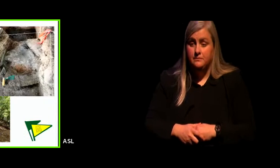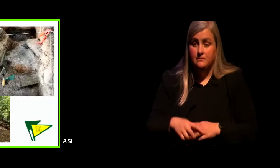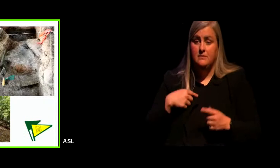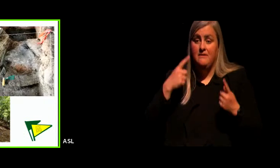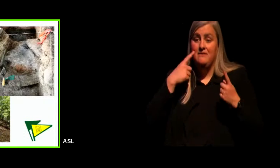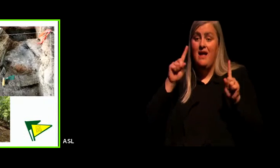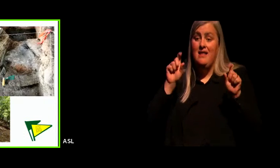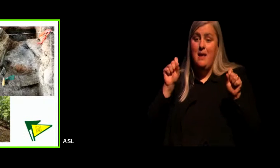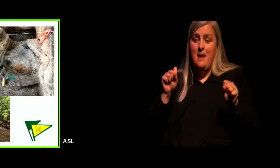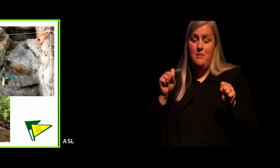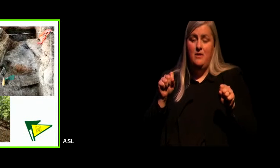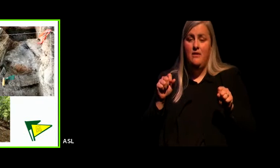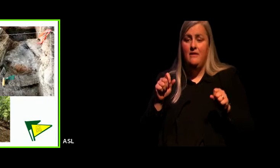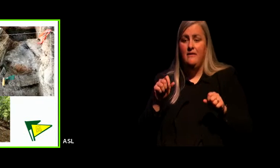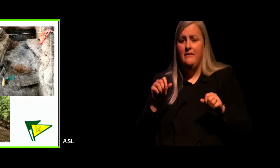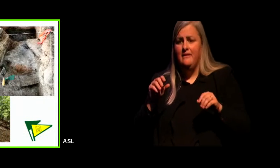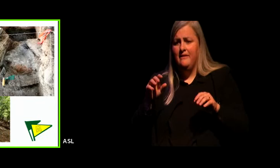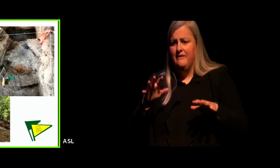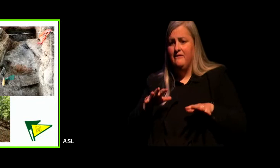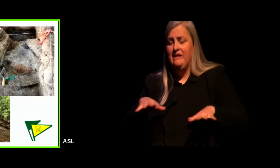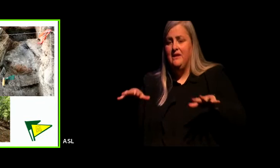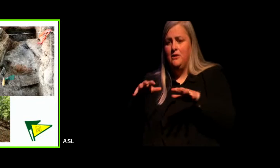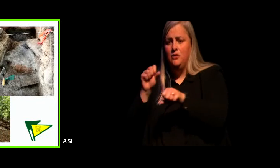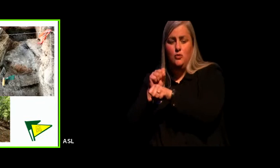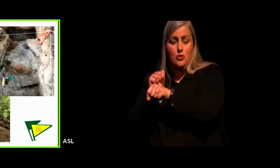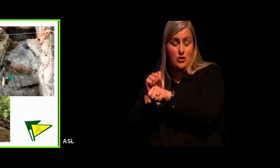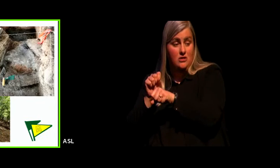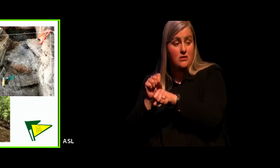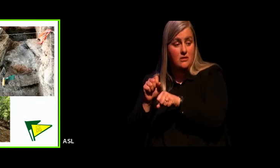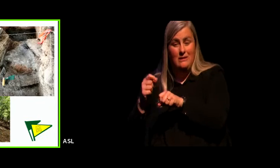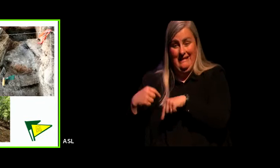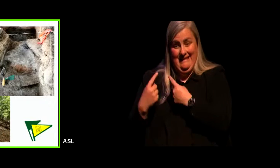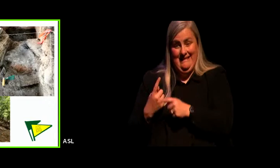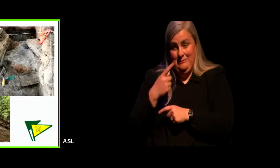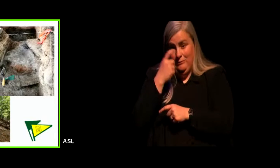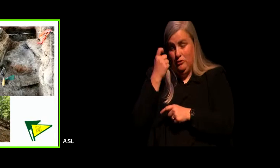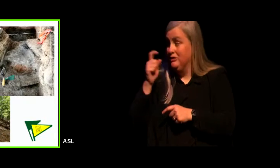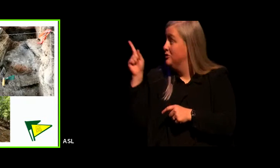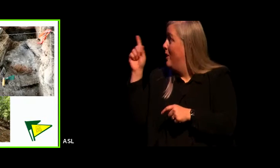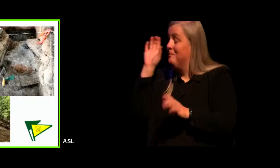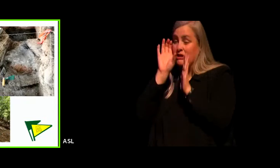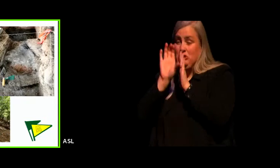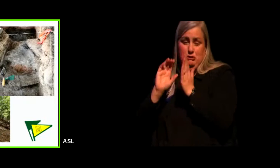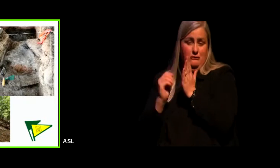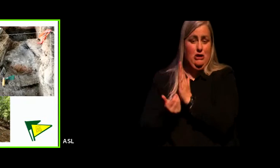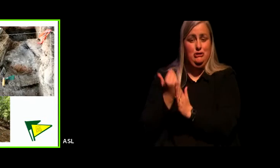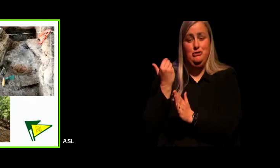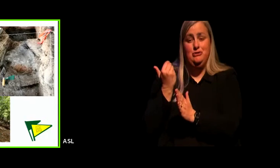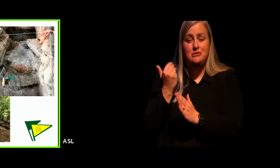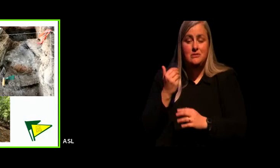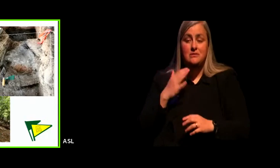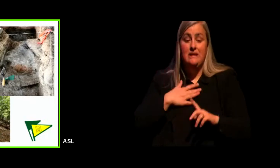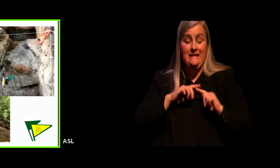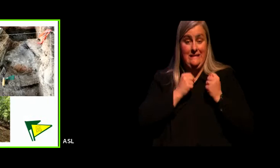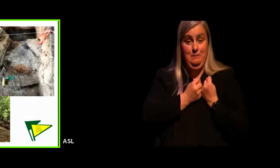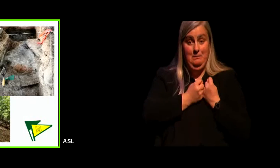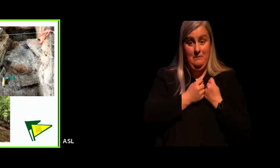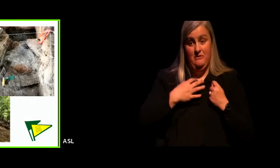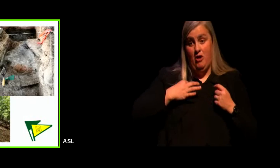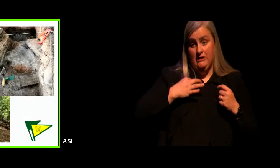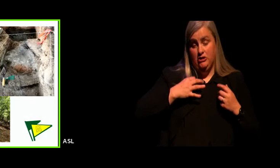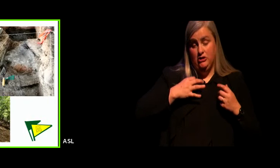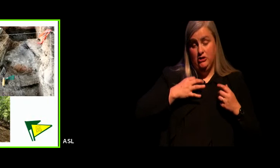first fieldwork season for this project over the summer. So these are fresh pictures. My team of volunteers and